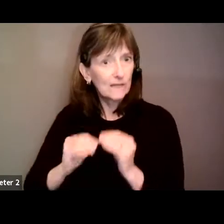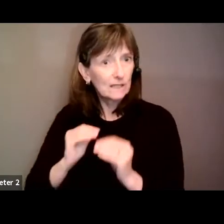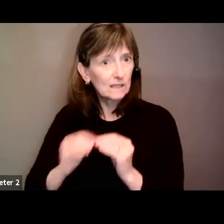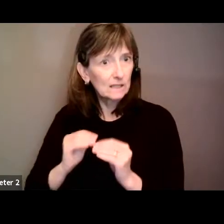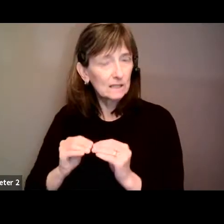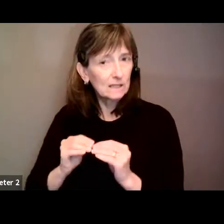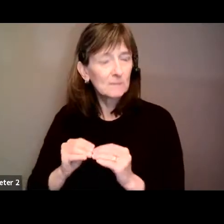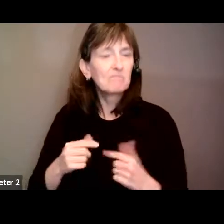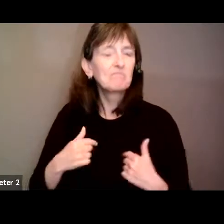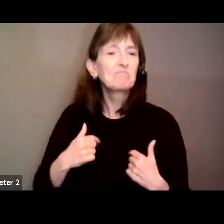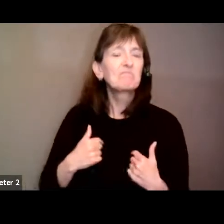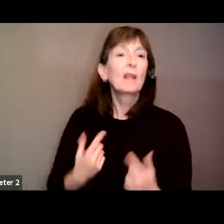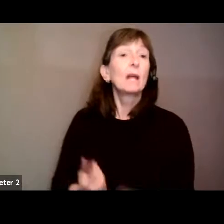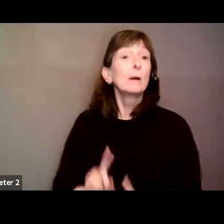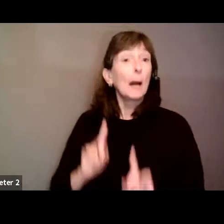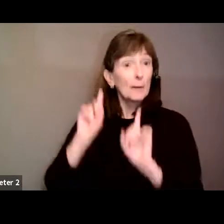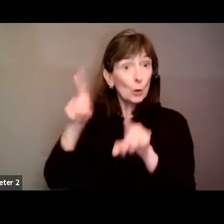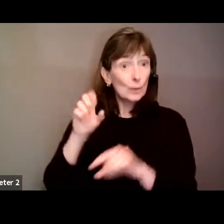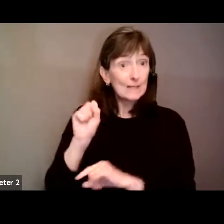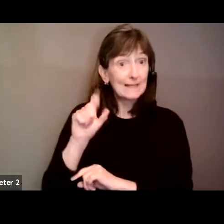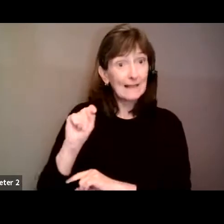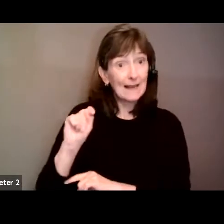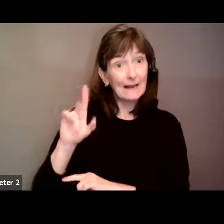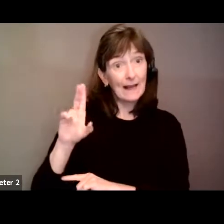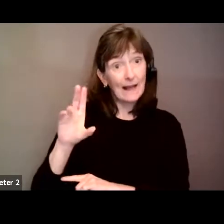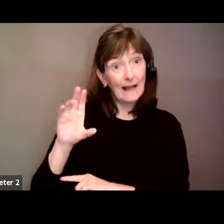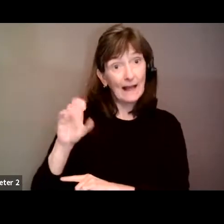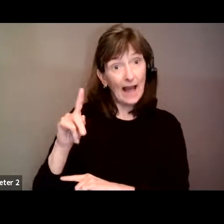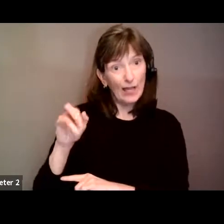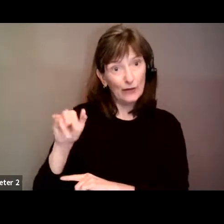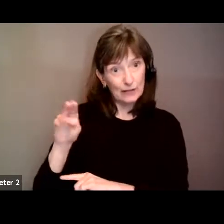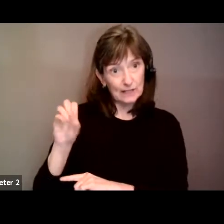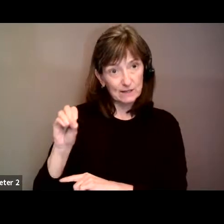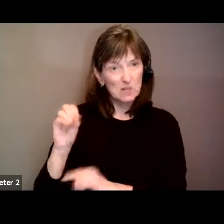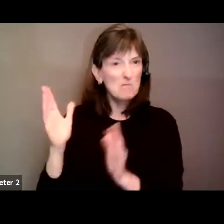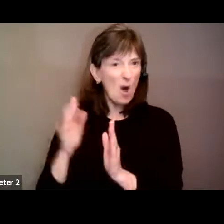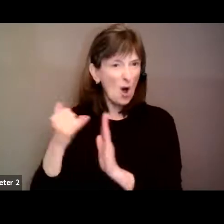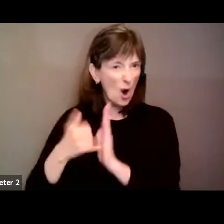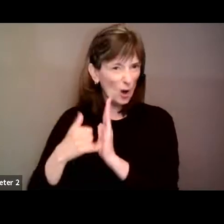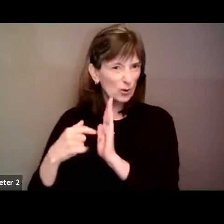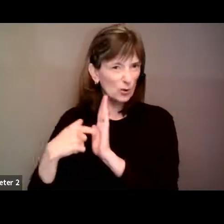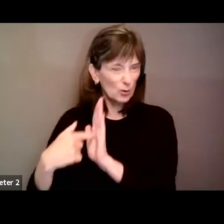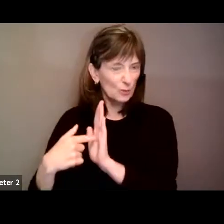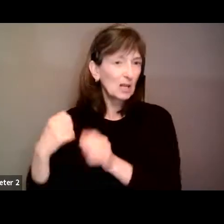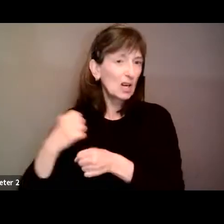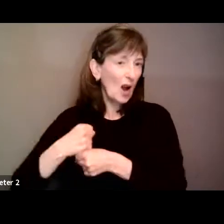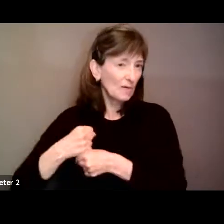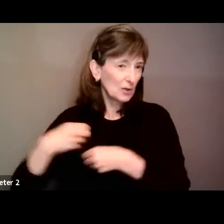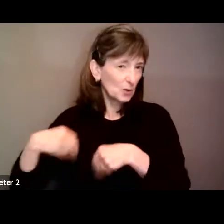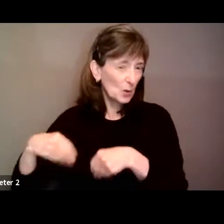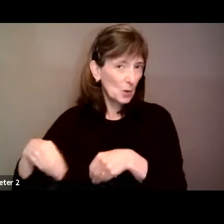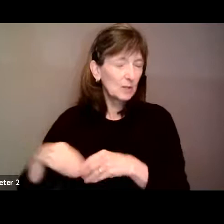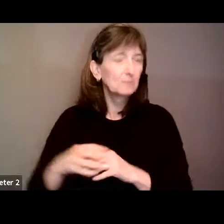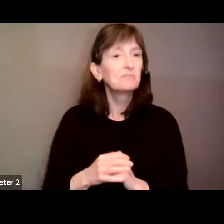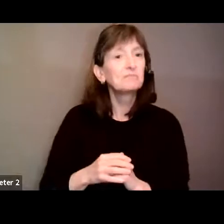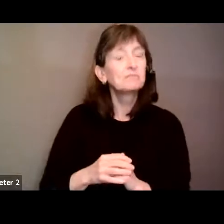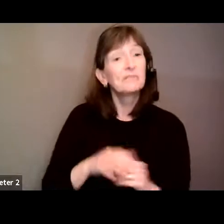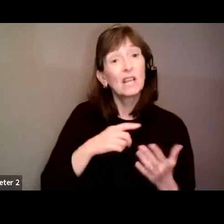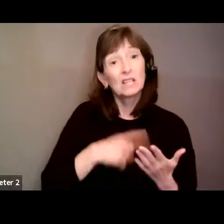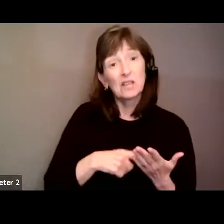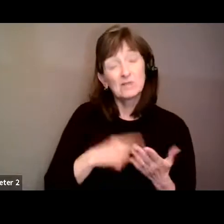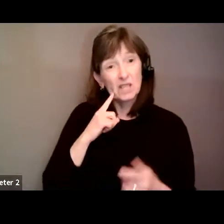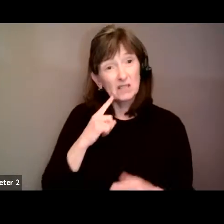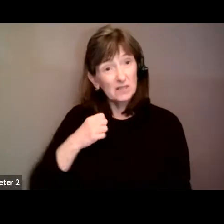mini art show I was doing at a cafe owned by a friend of a friend. Bummed that I was missing the Toronto climate strike, I asked my